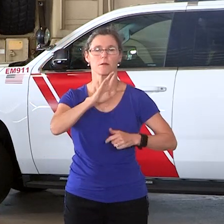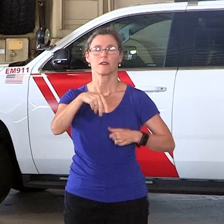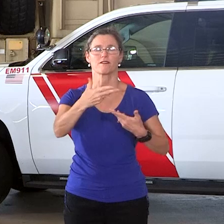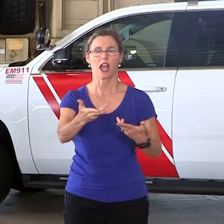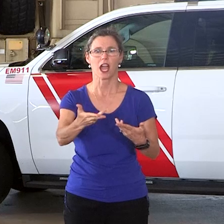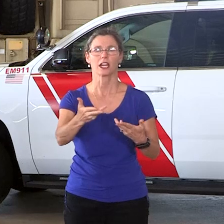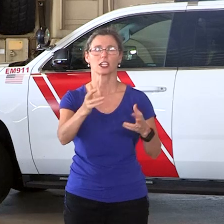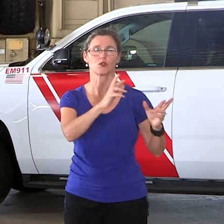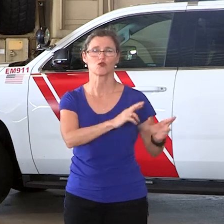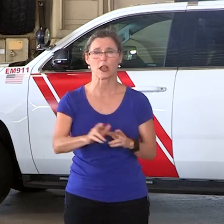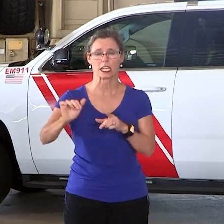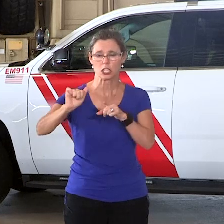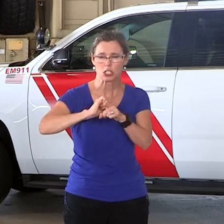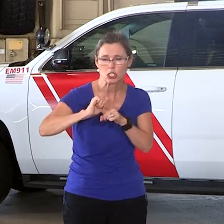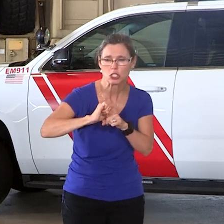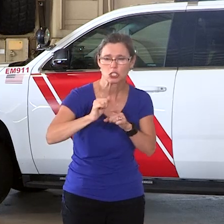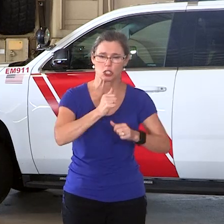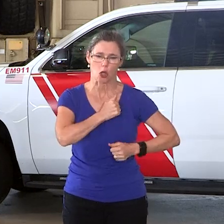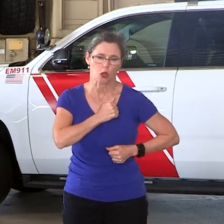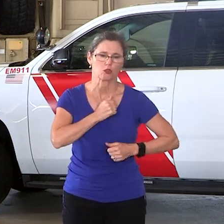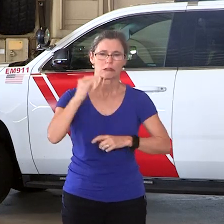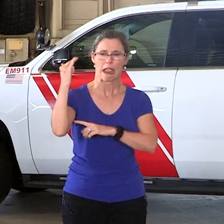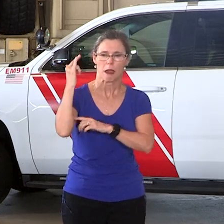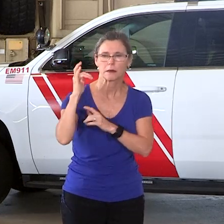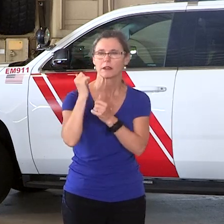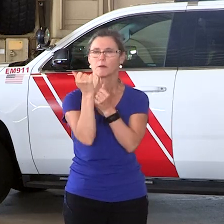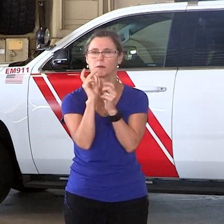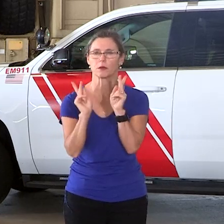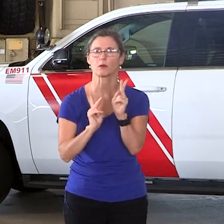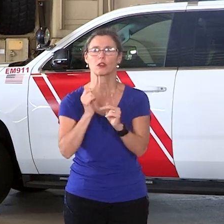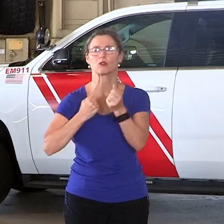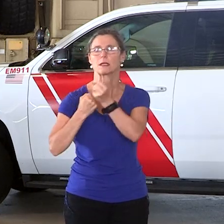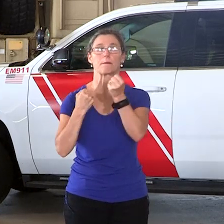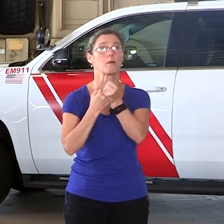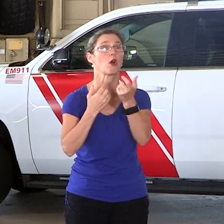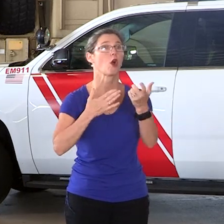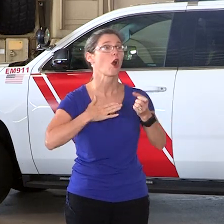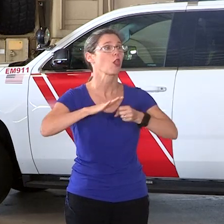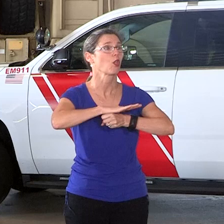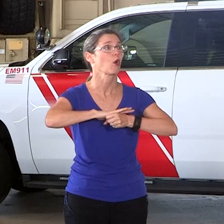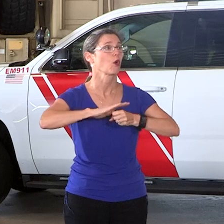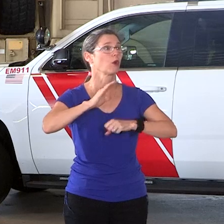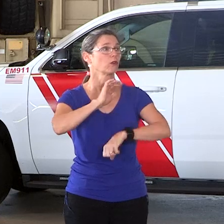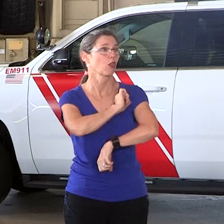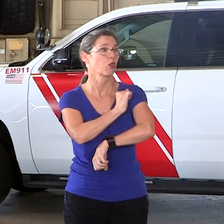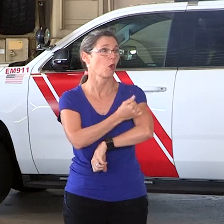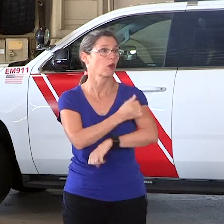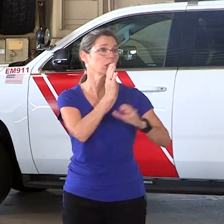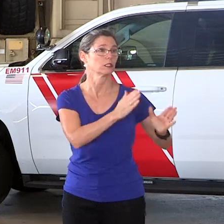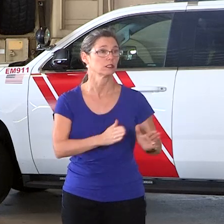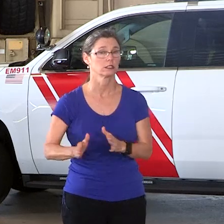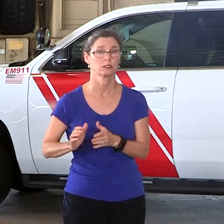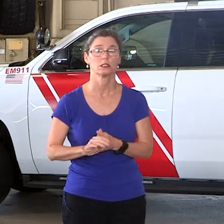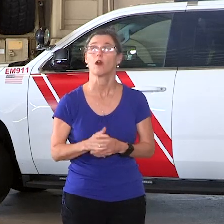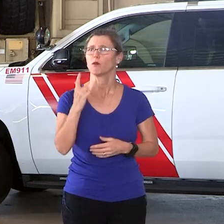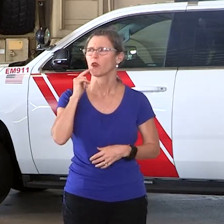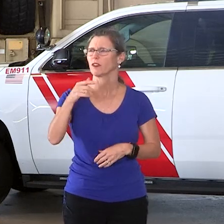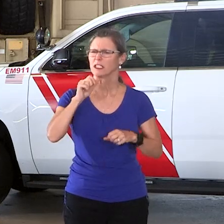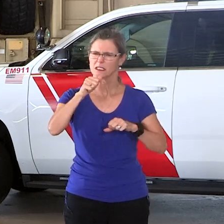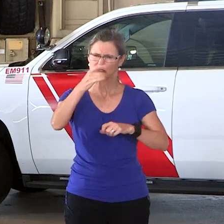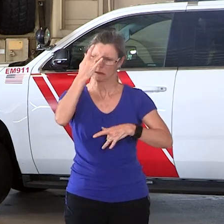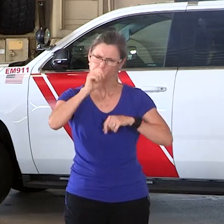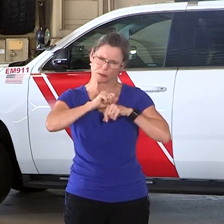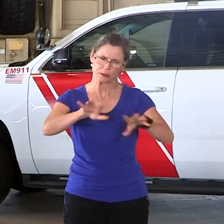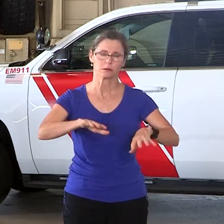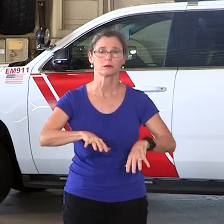airmen to support our local and civil authorities during their pandemic response activities. Our first and